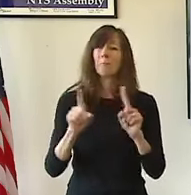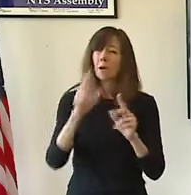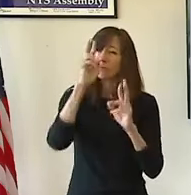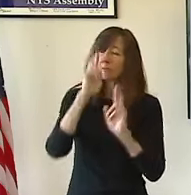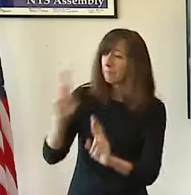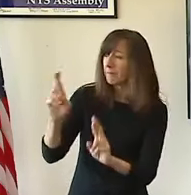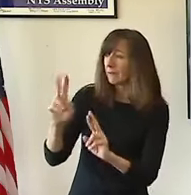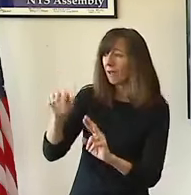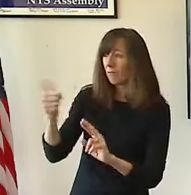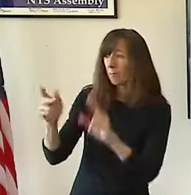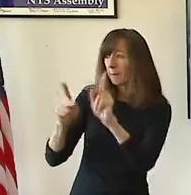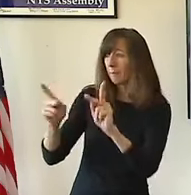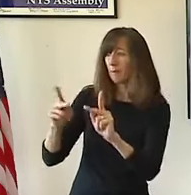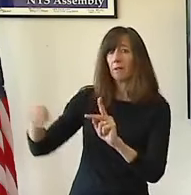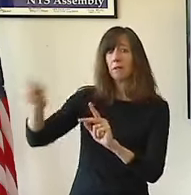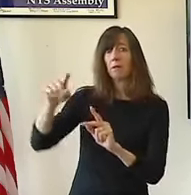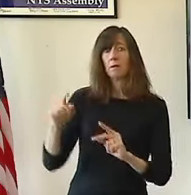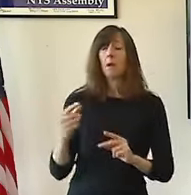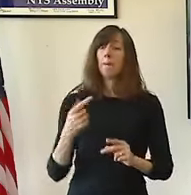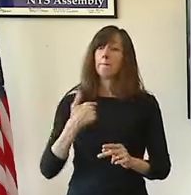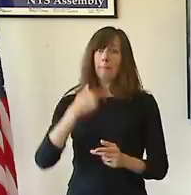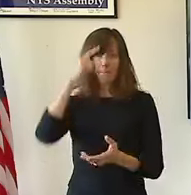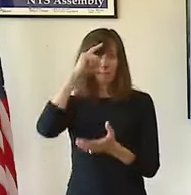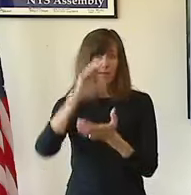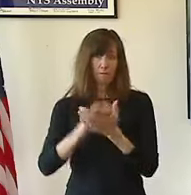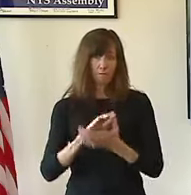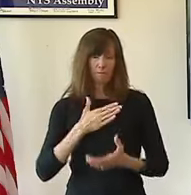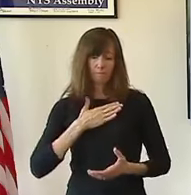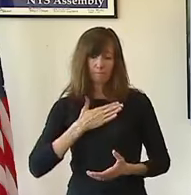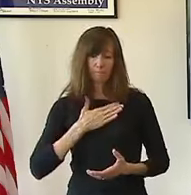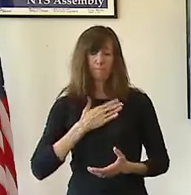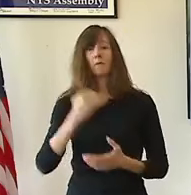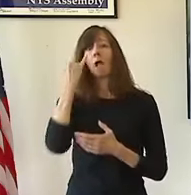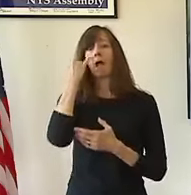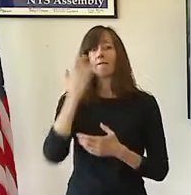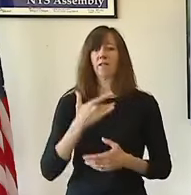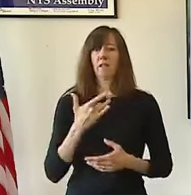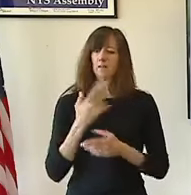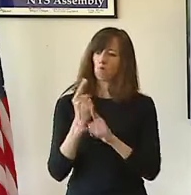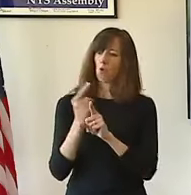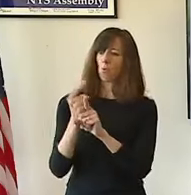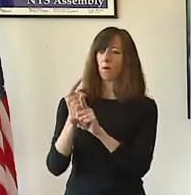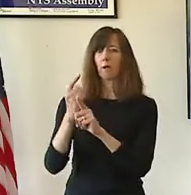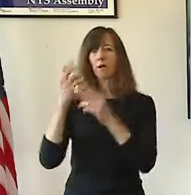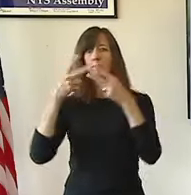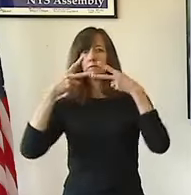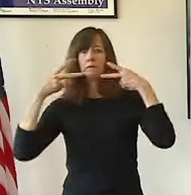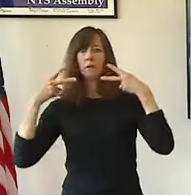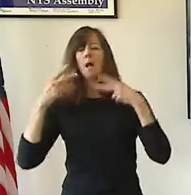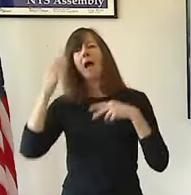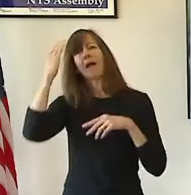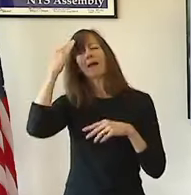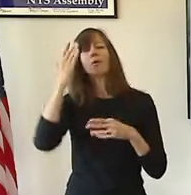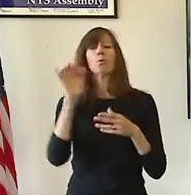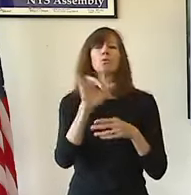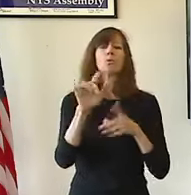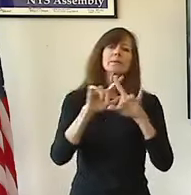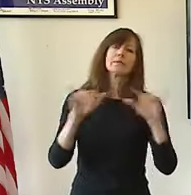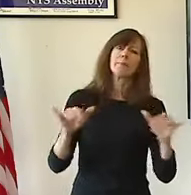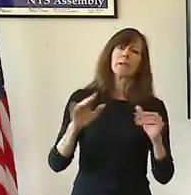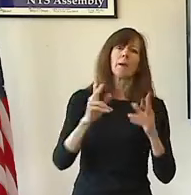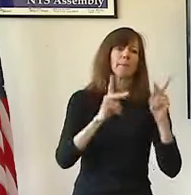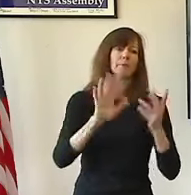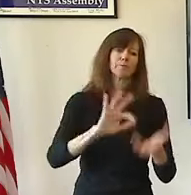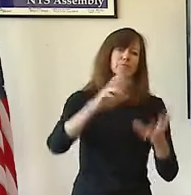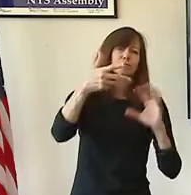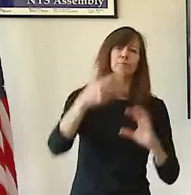believe wearing a face covering when it's possible is appropriate. I also know people screw up, right? We all make mistakes. We all have opportunities where that's